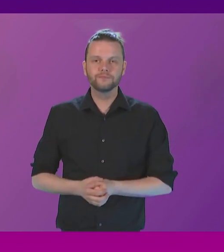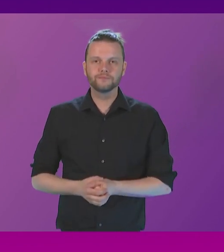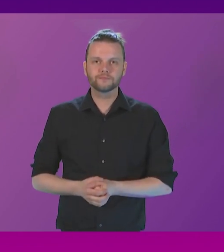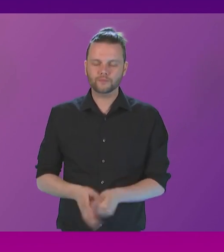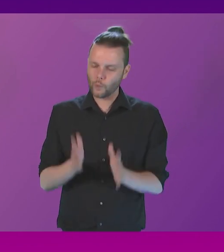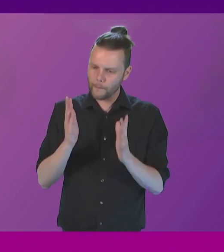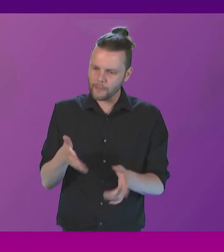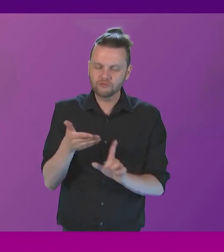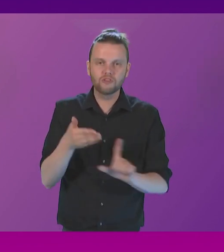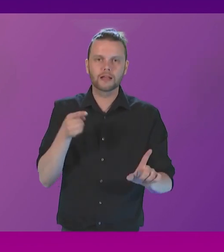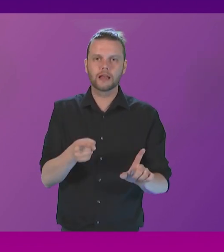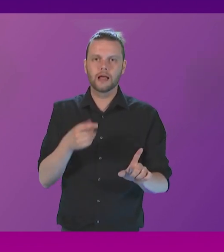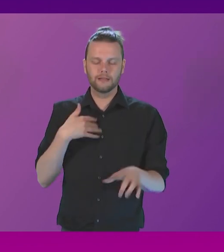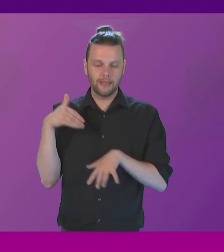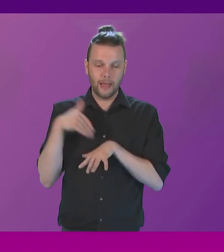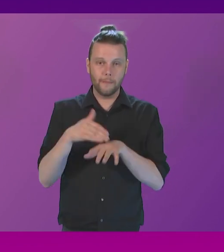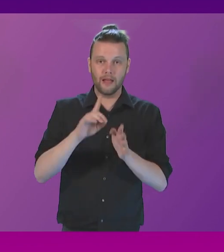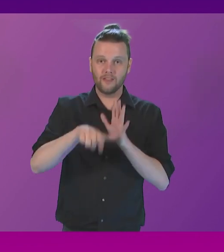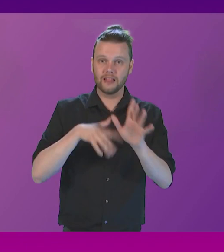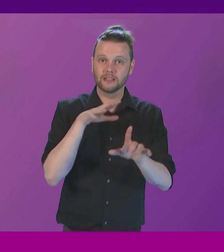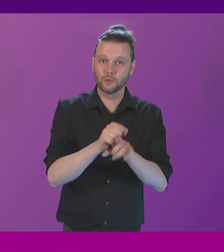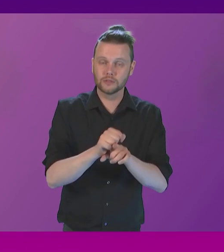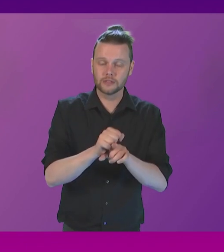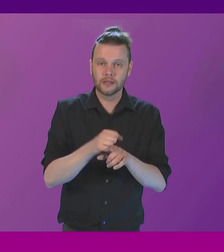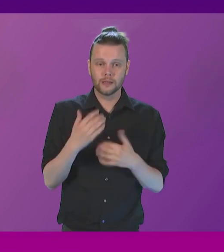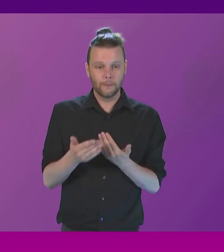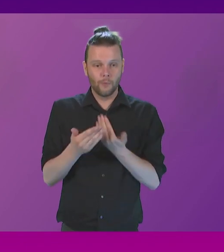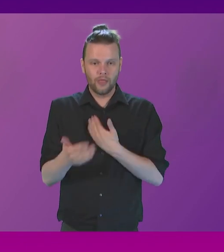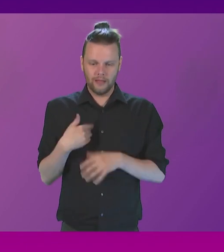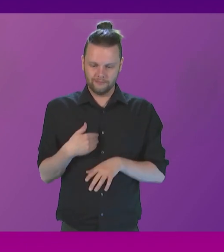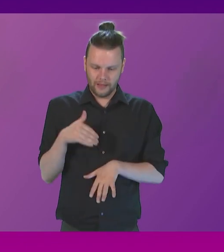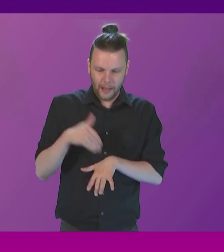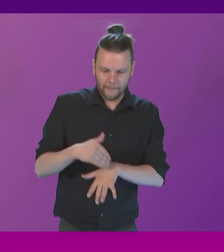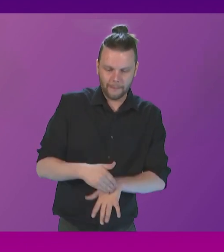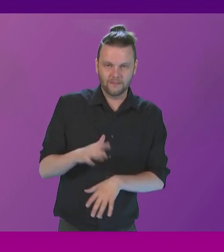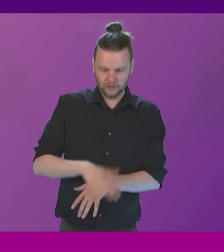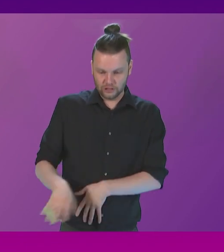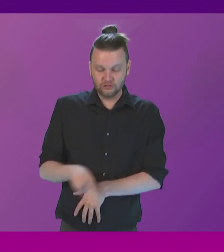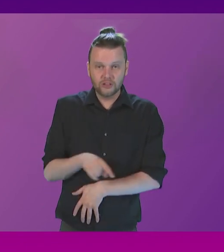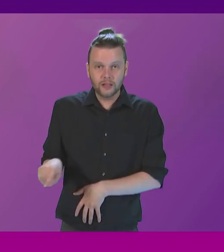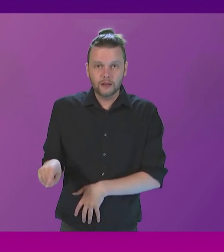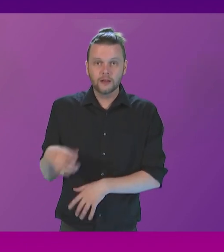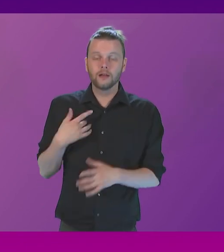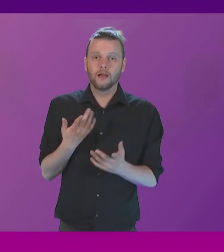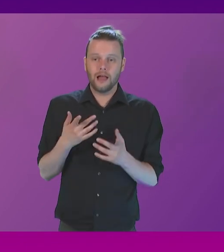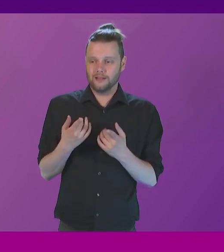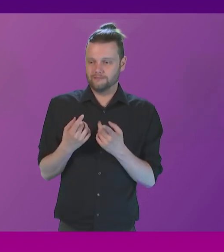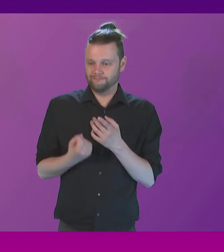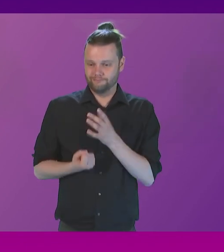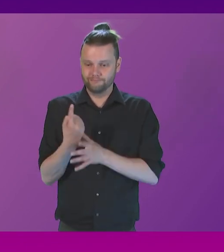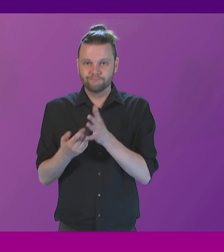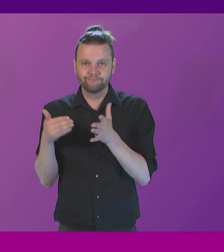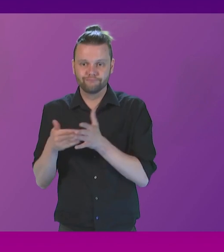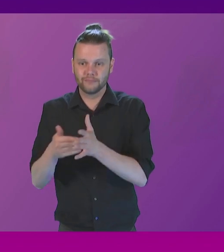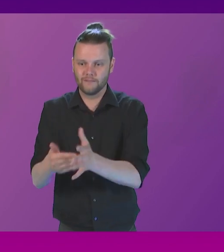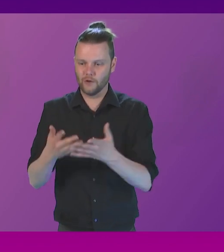We must recognise that the impact of late diagnosis goes beyond the immediate effects on individual children and the obstacles they face in